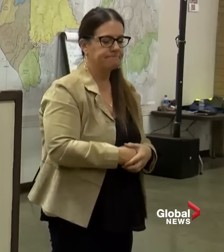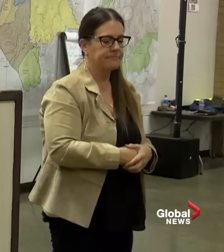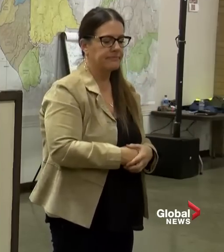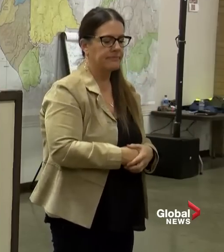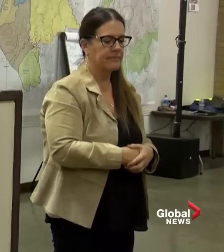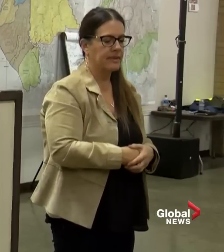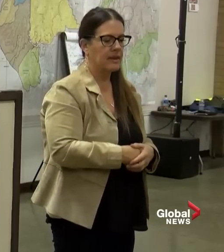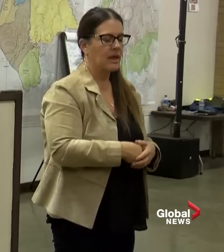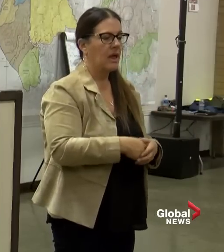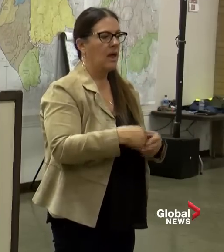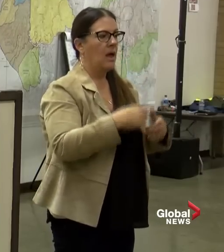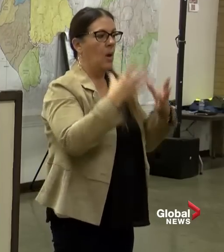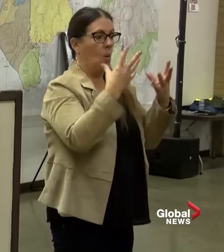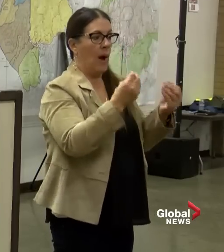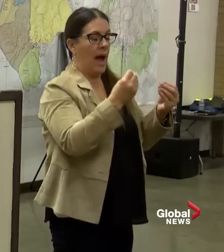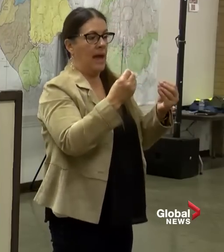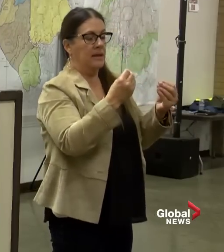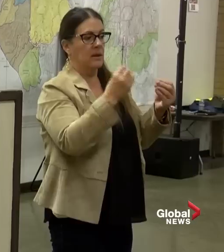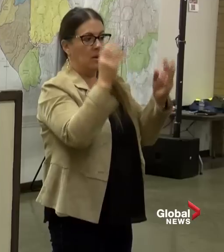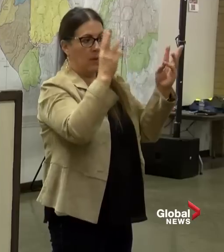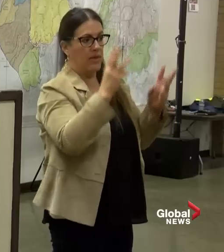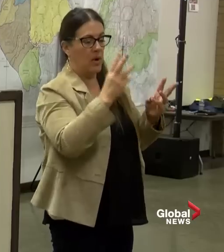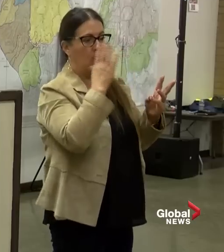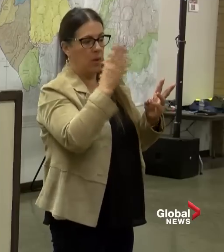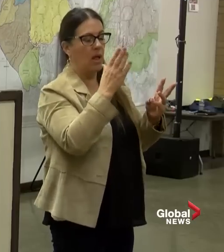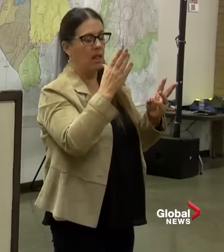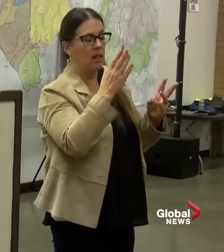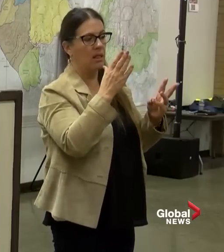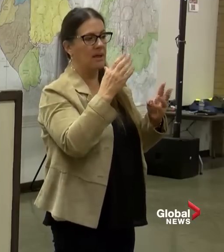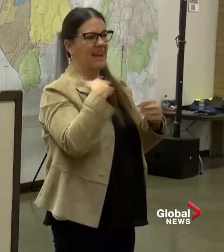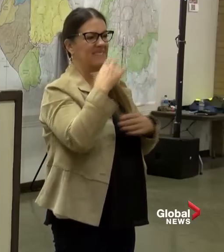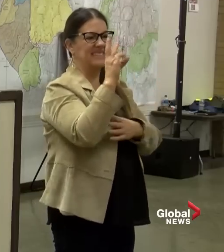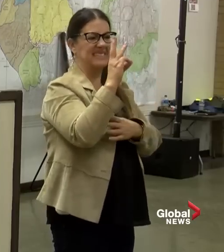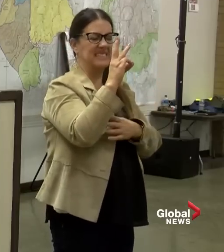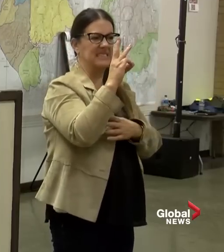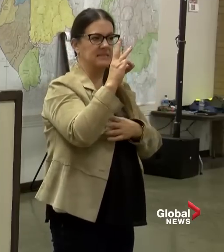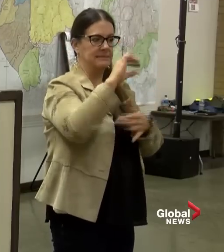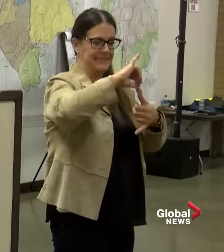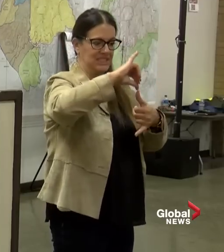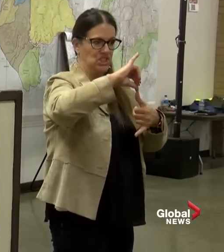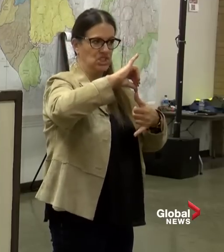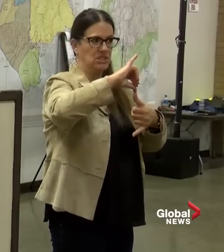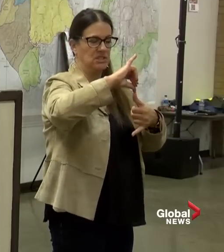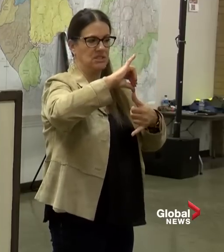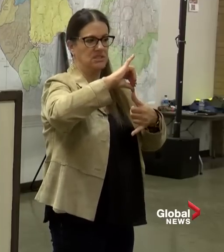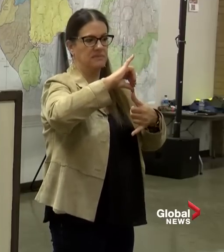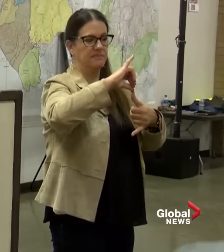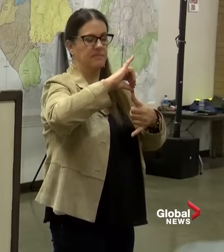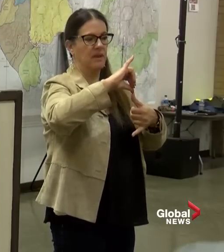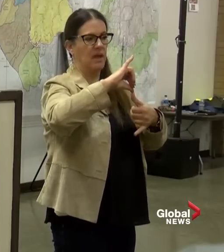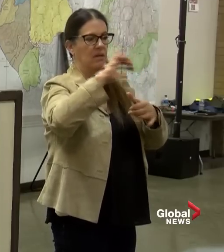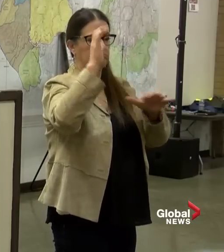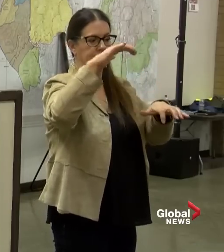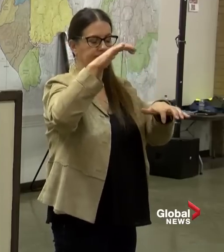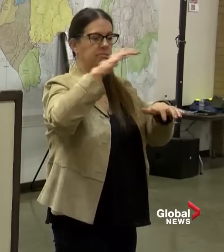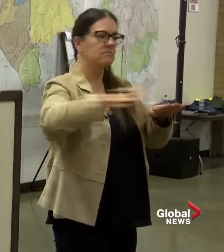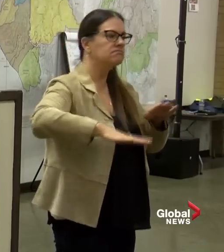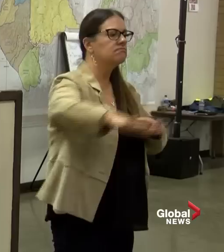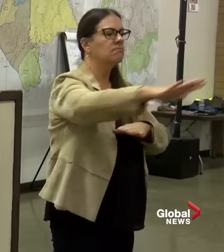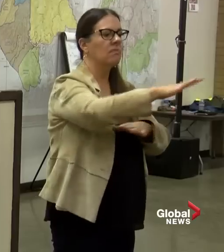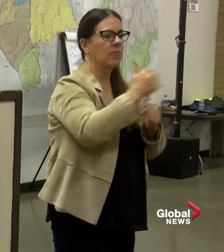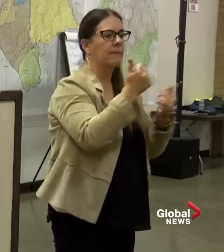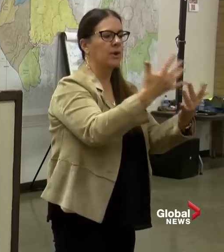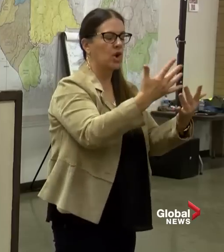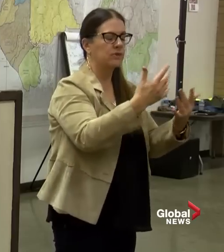Wet conditions continue with about 6 total inches forecast across the burn area, with